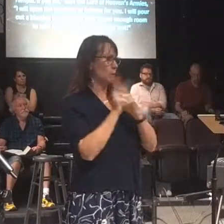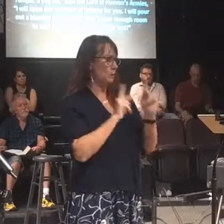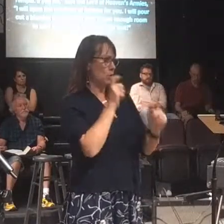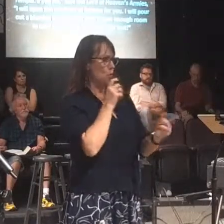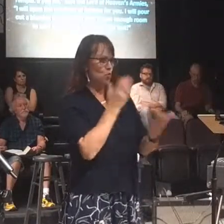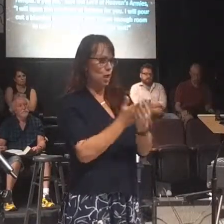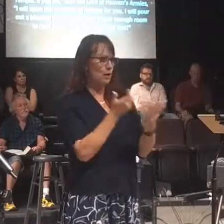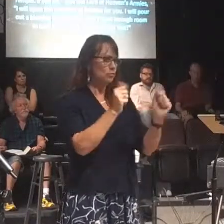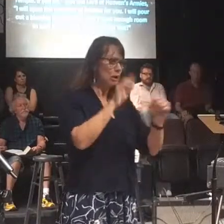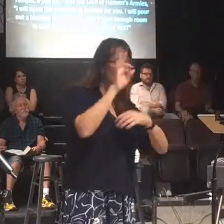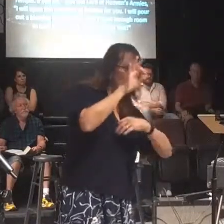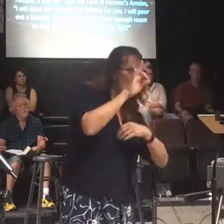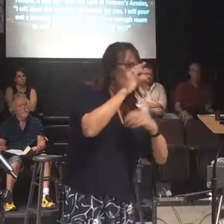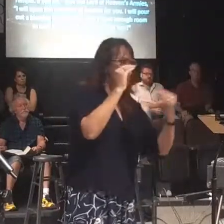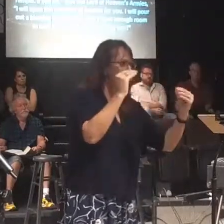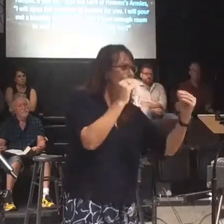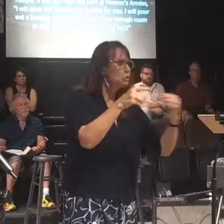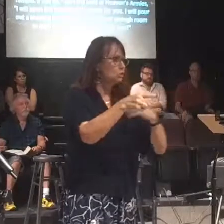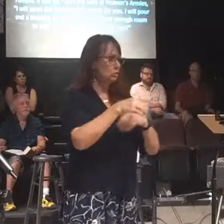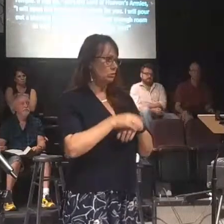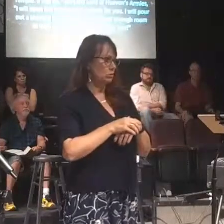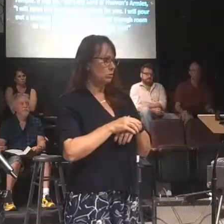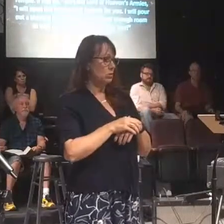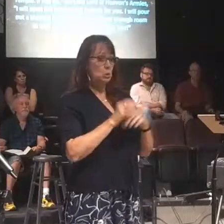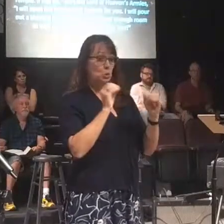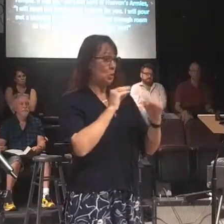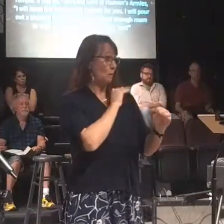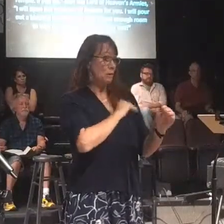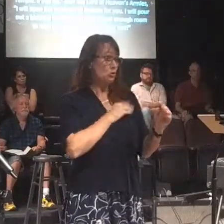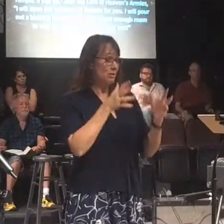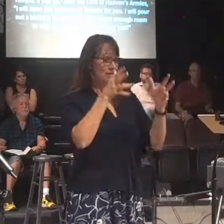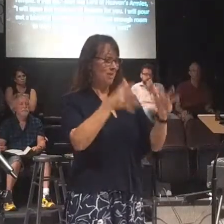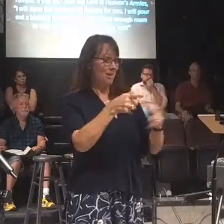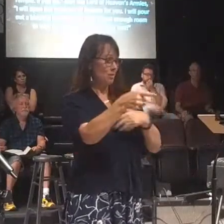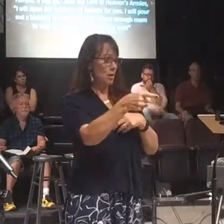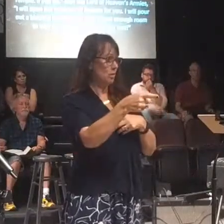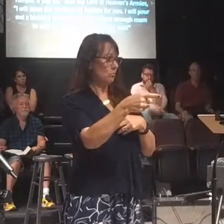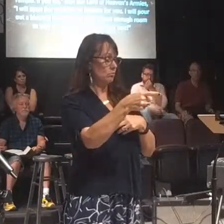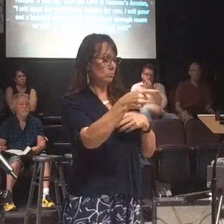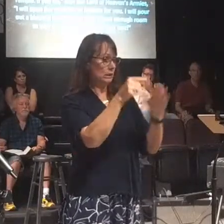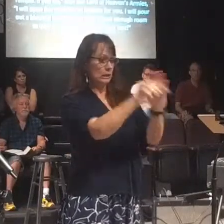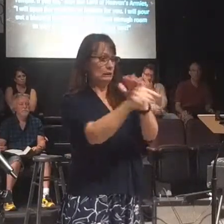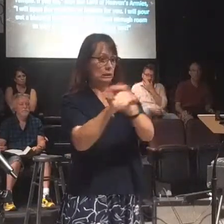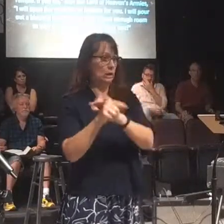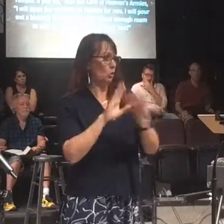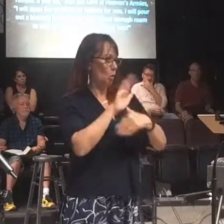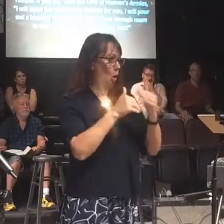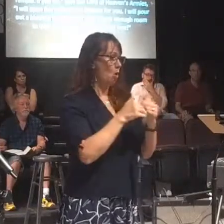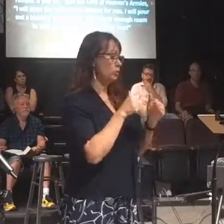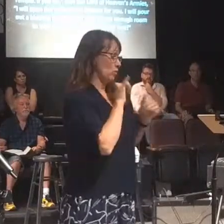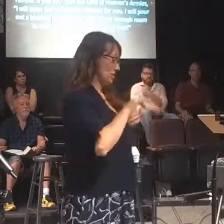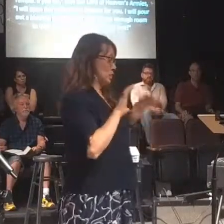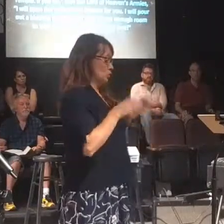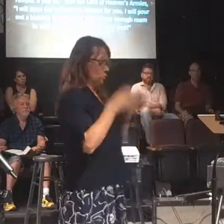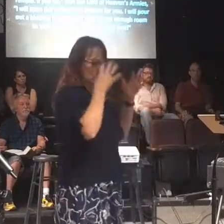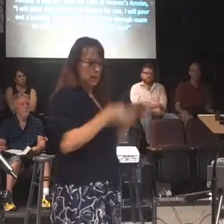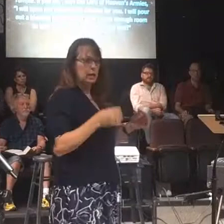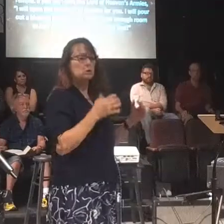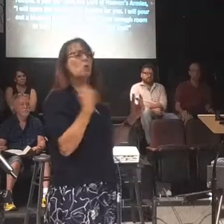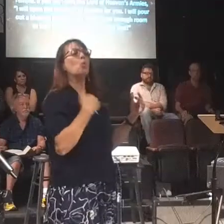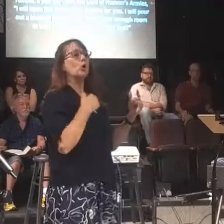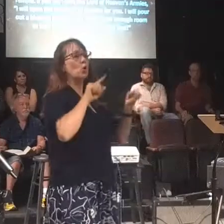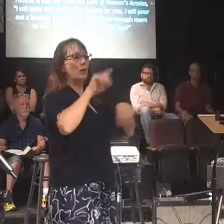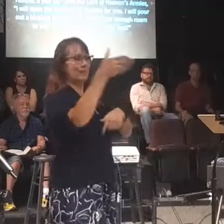there were no missionaries left because everybody was dead. So this group of people went. And what they